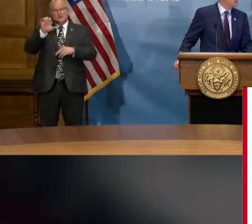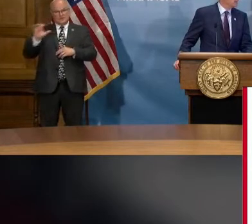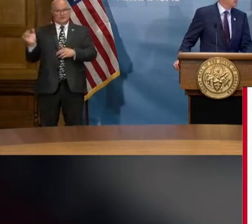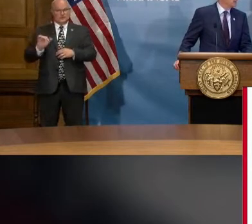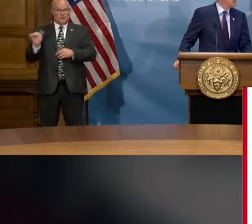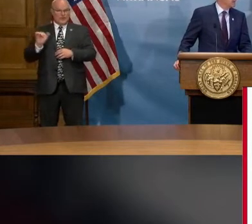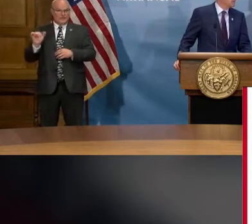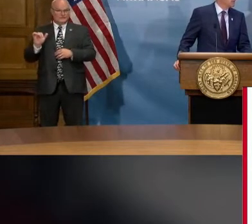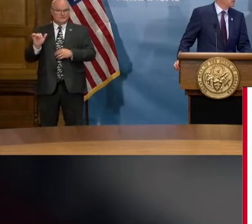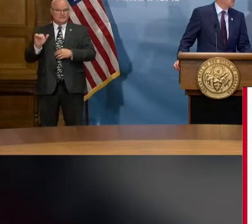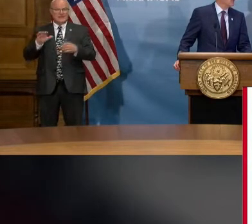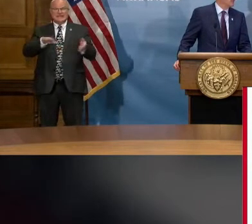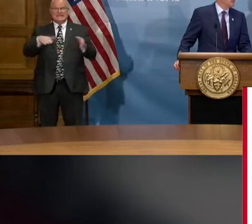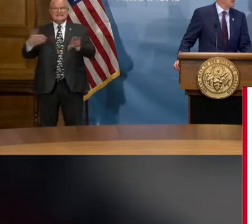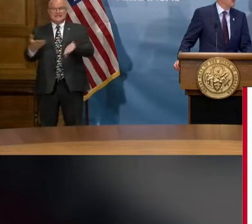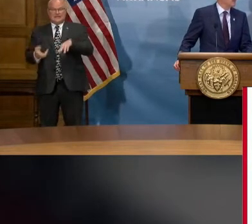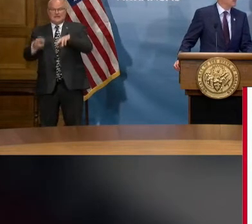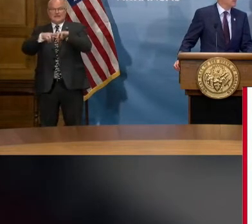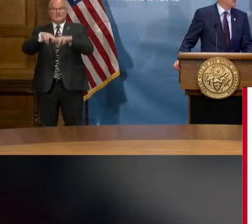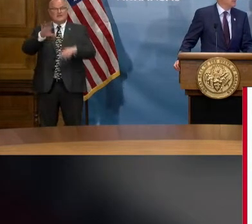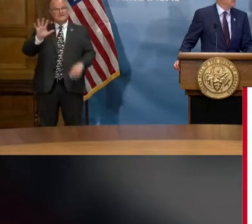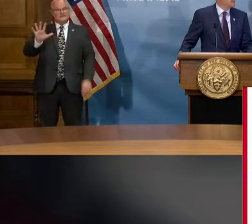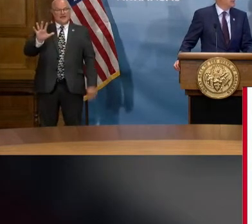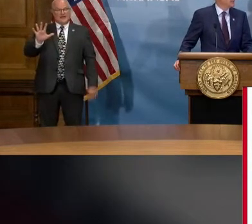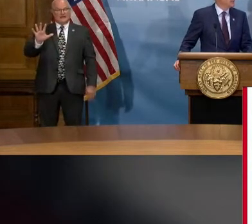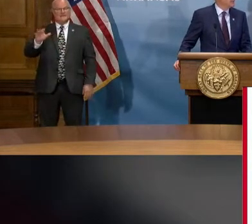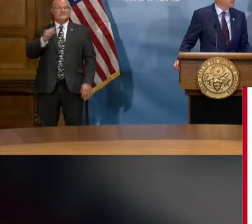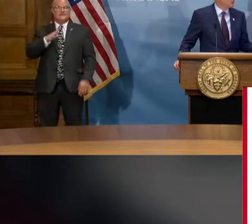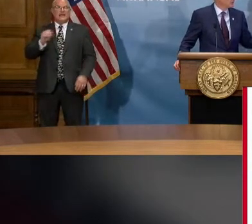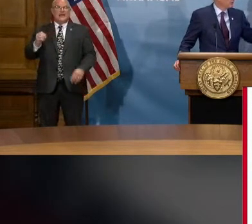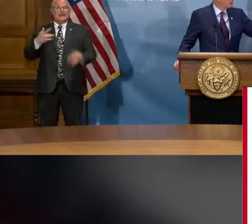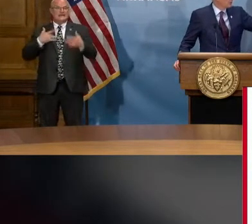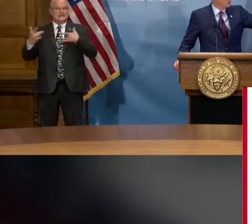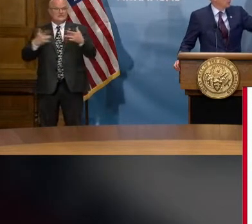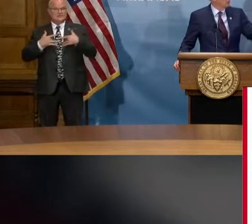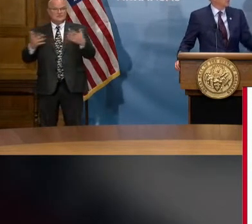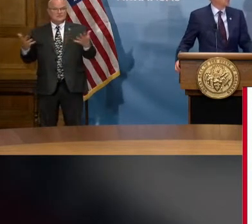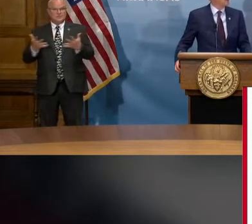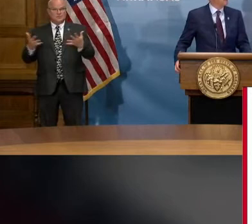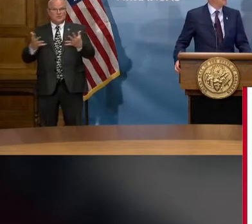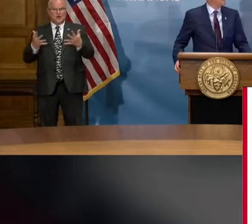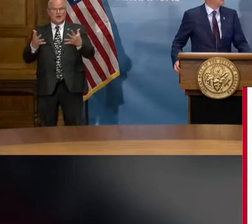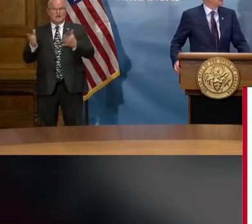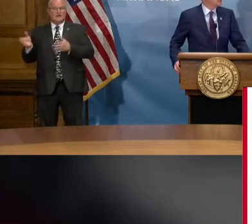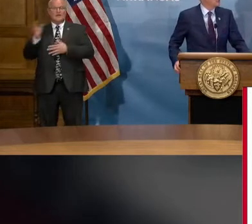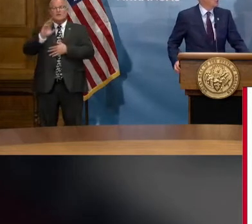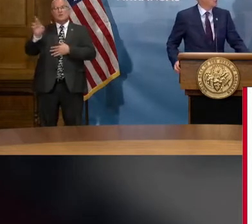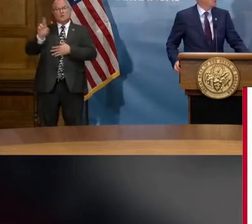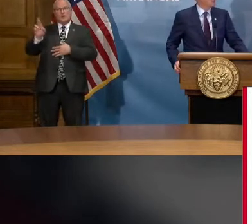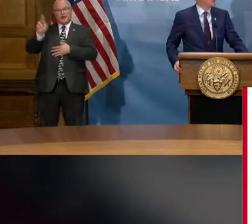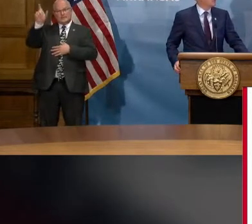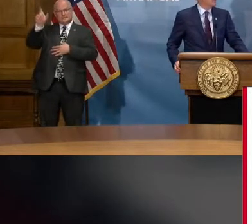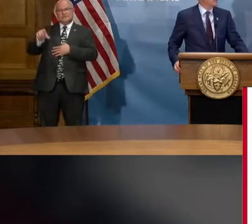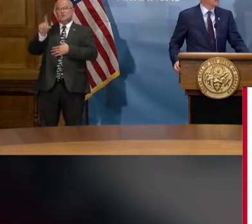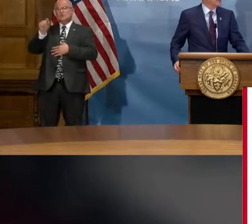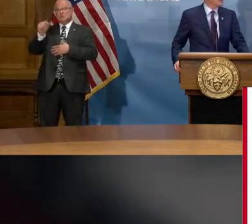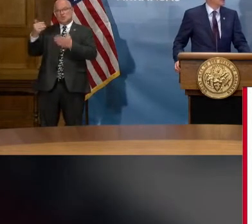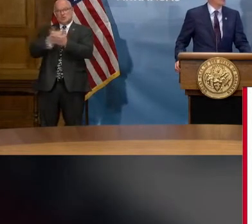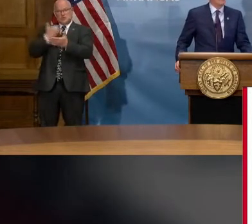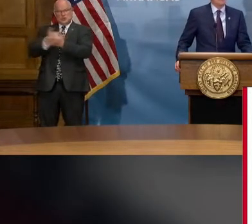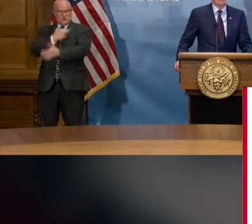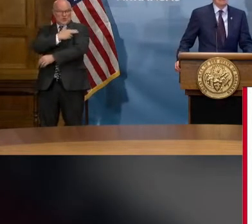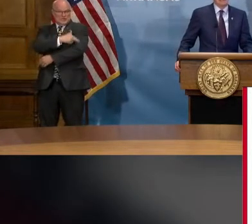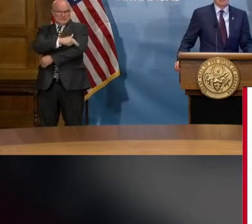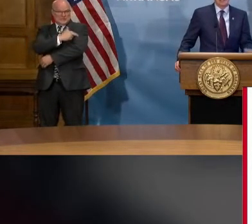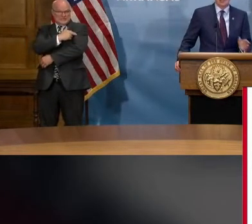well. Deaths are up by 5. And the concern, of course, if you go over the right, is that there's 20 new